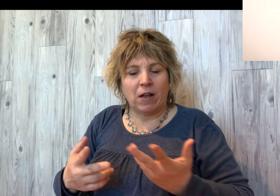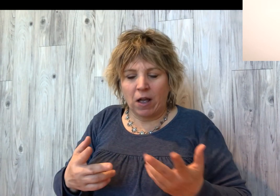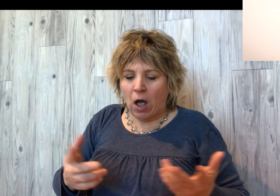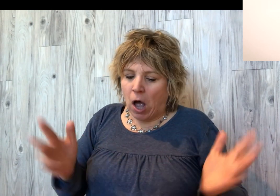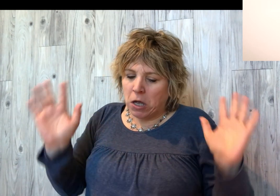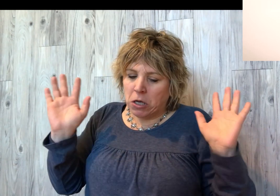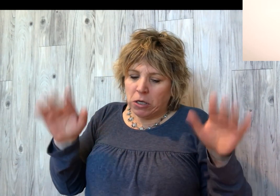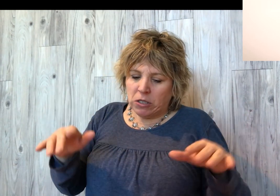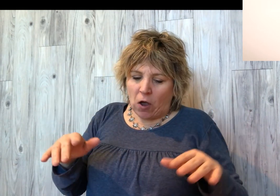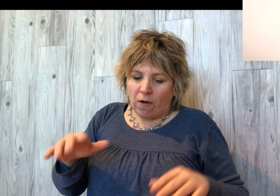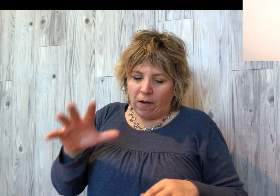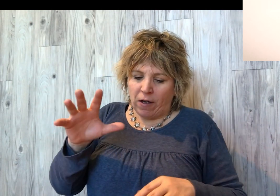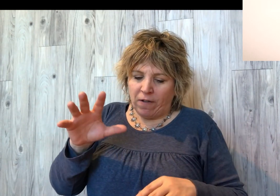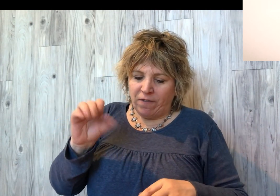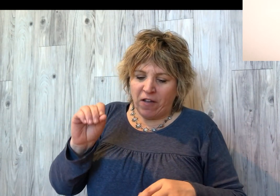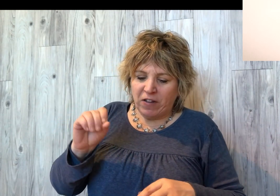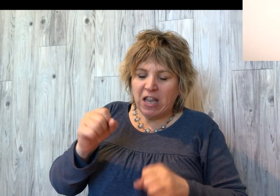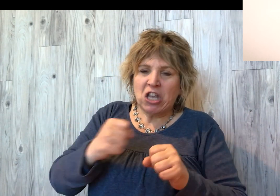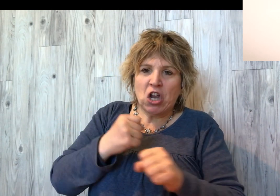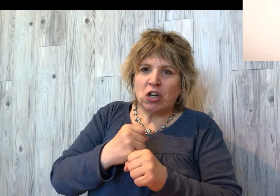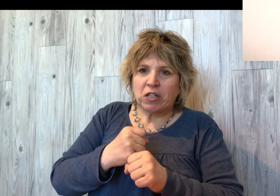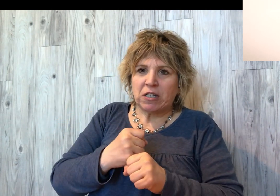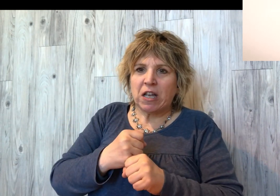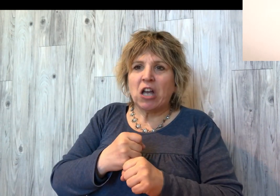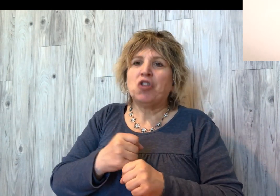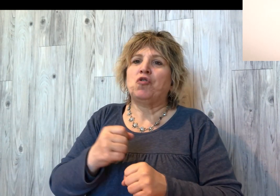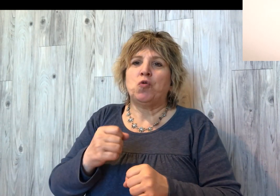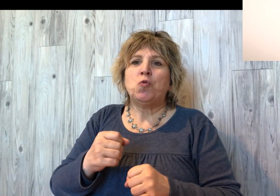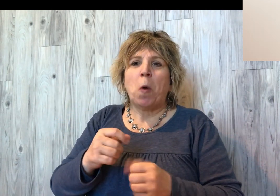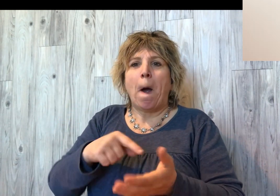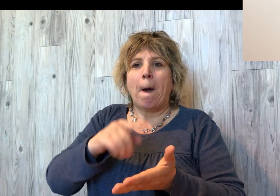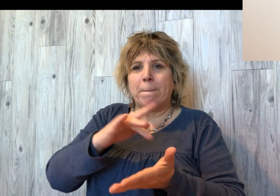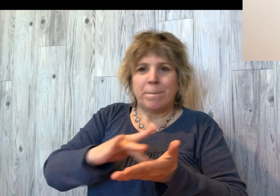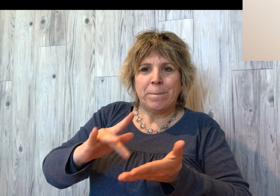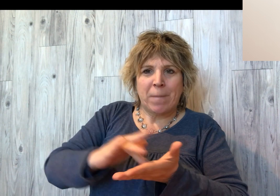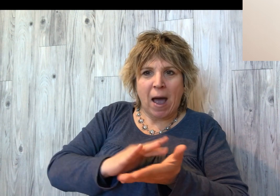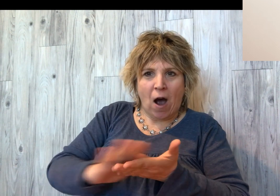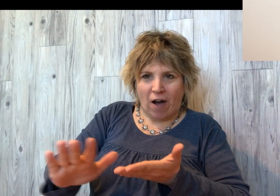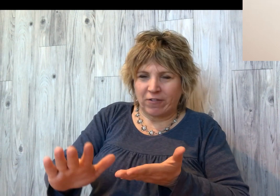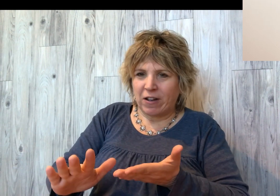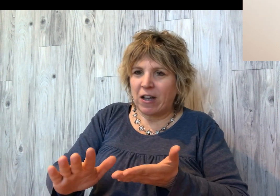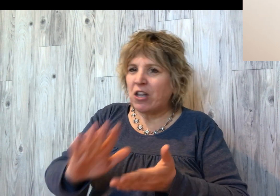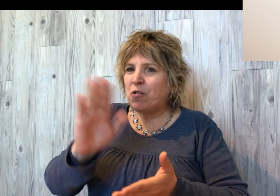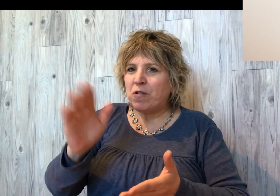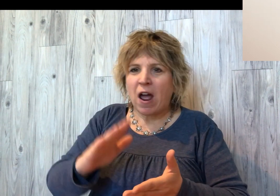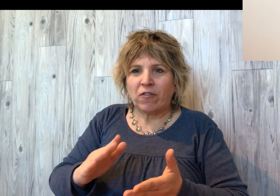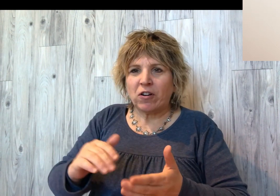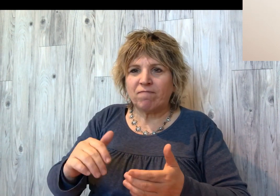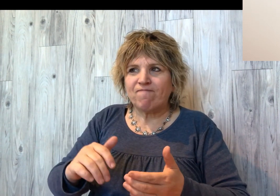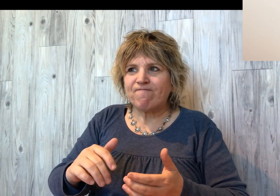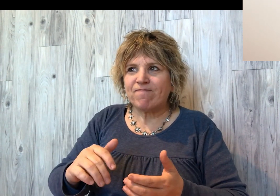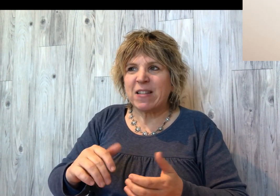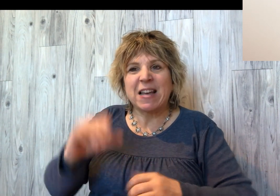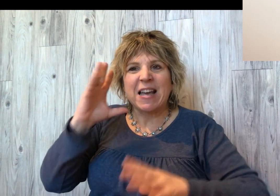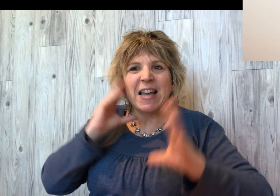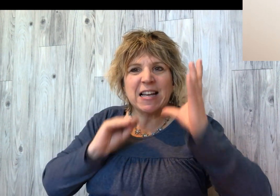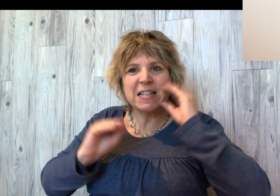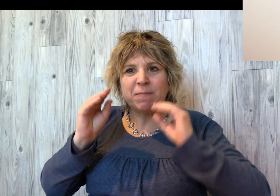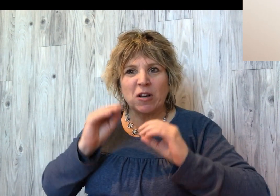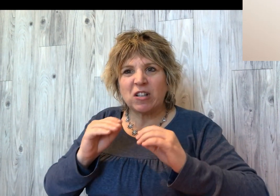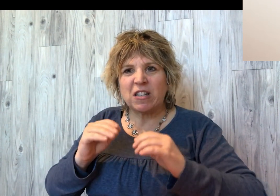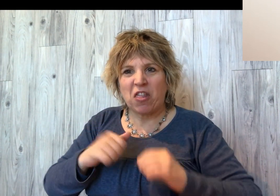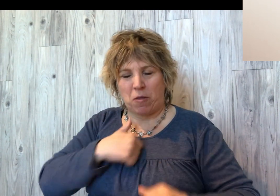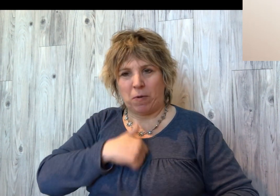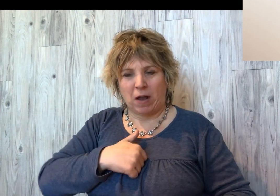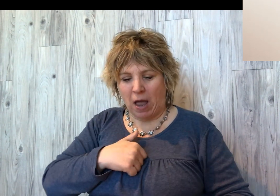50 years to pay it off, you'll be free after 50 years of digging yourself out of debt. See, you've never faced the regret of